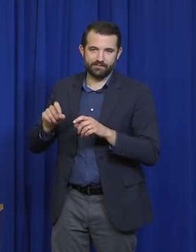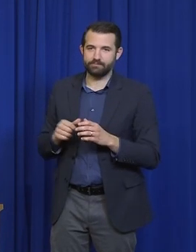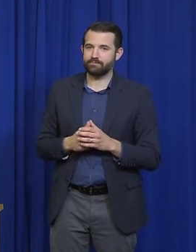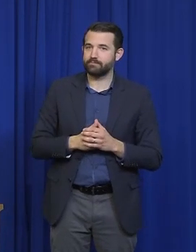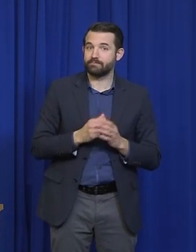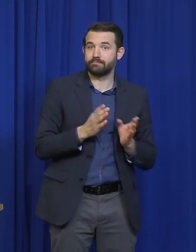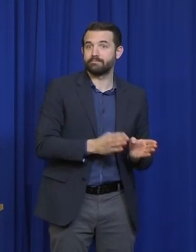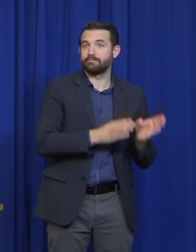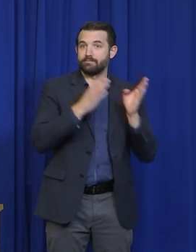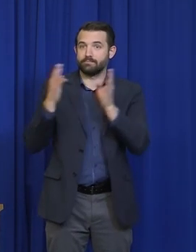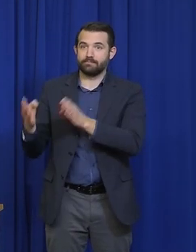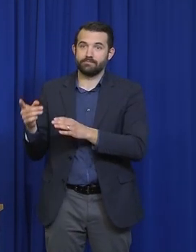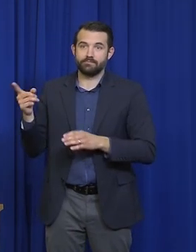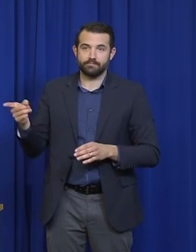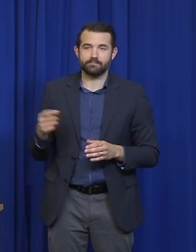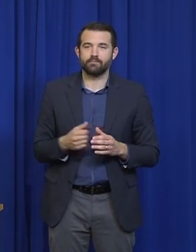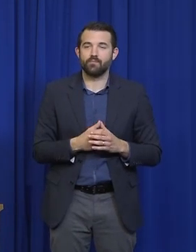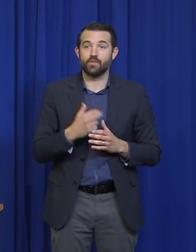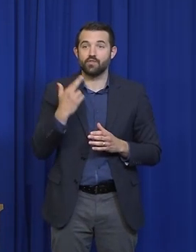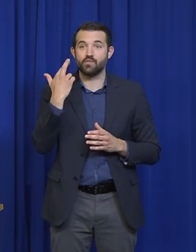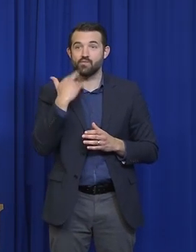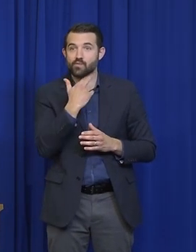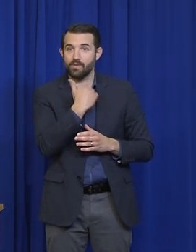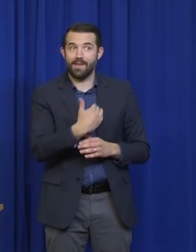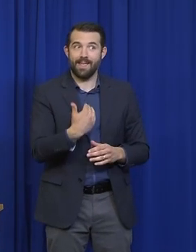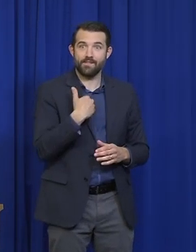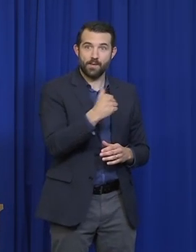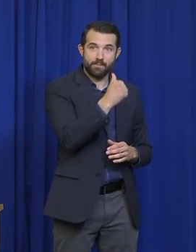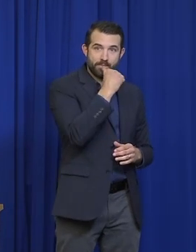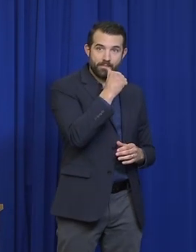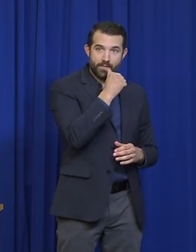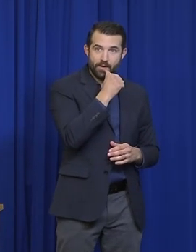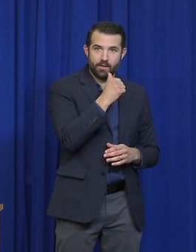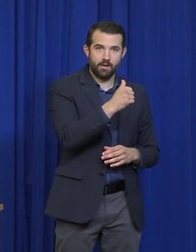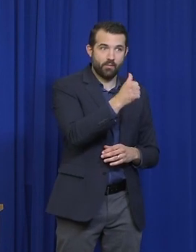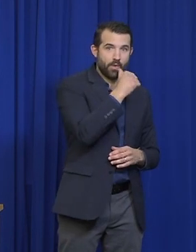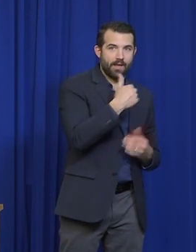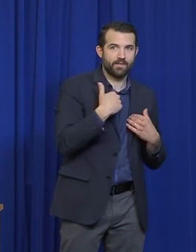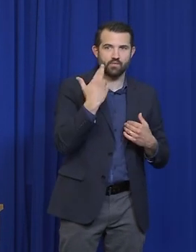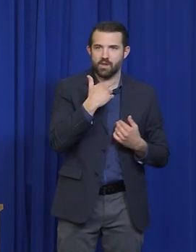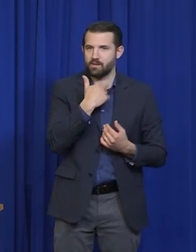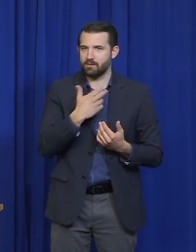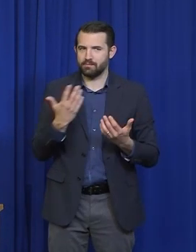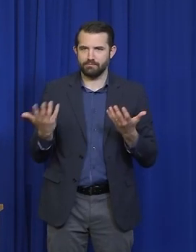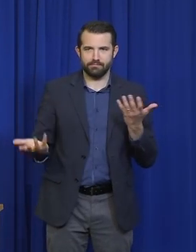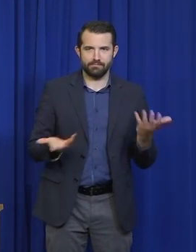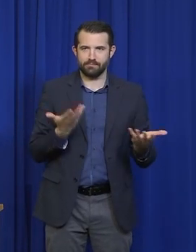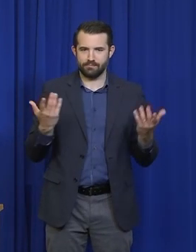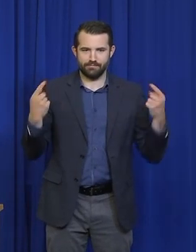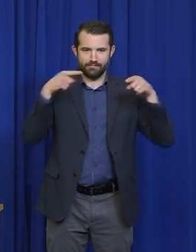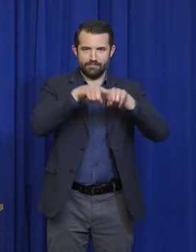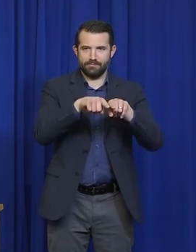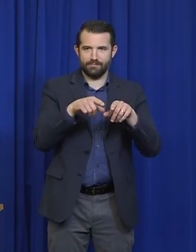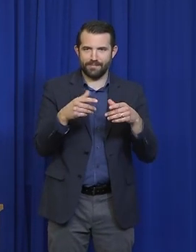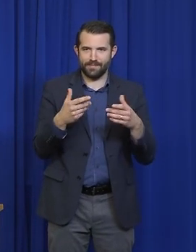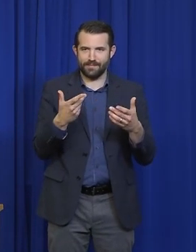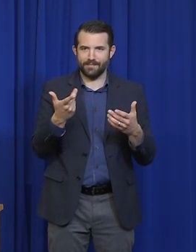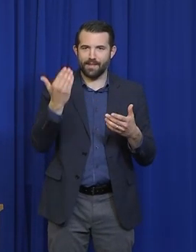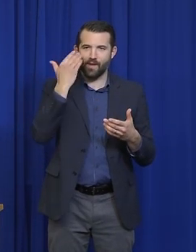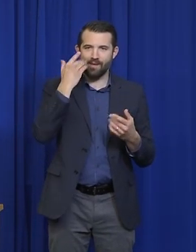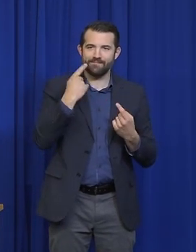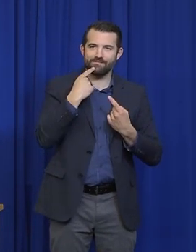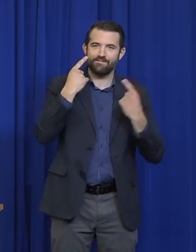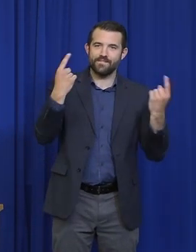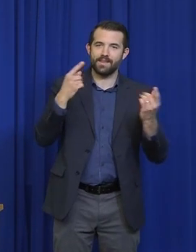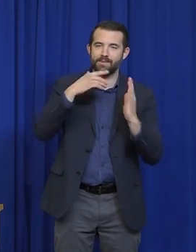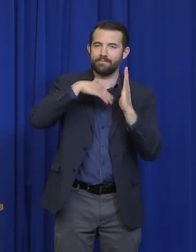your questions or evokes the picture of the Edward Hopper painting camera it's called is one guy sitting at the end of a bar it